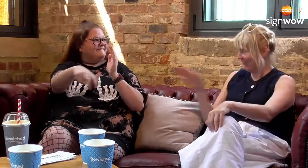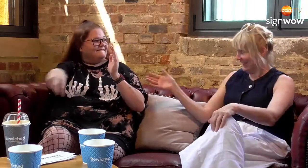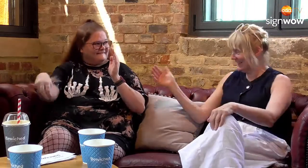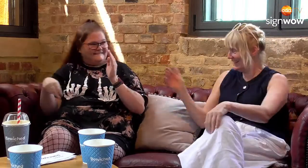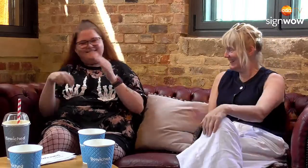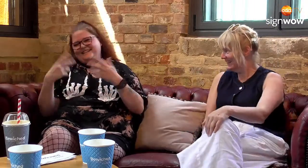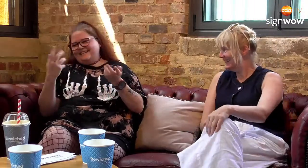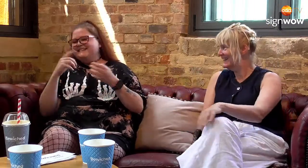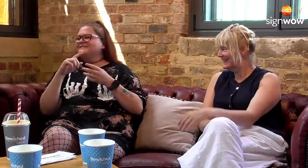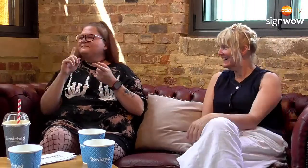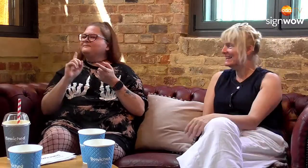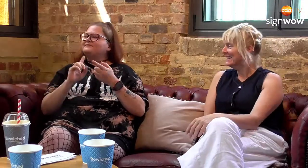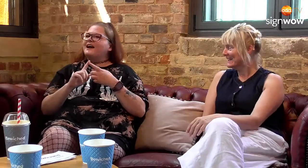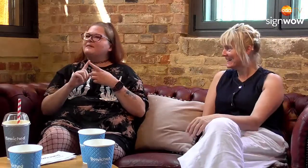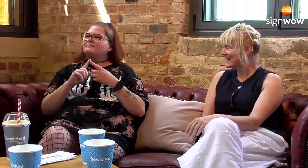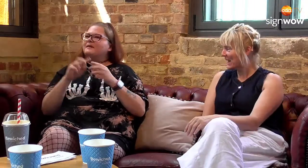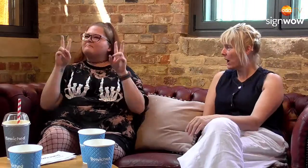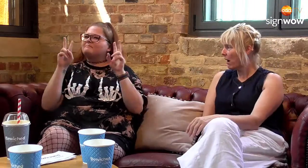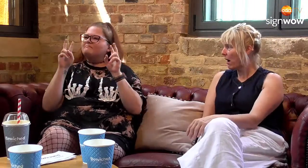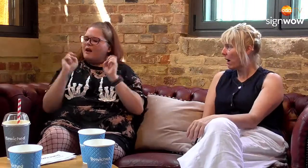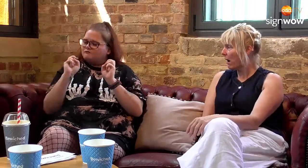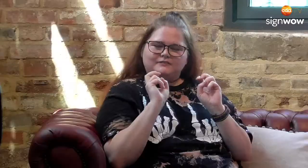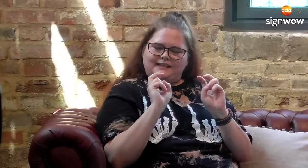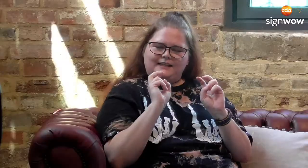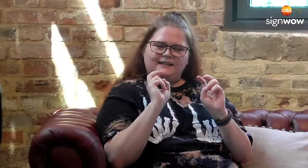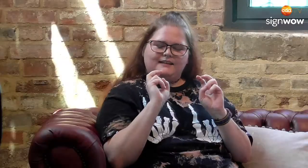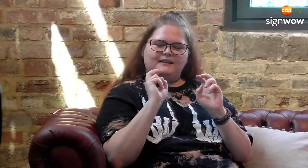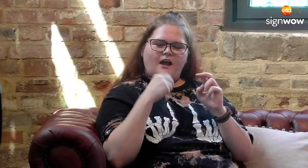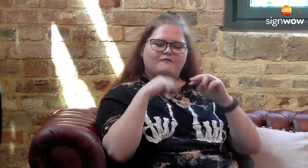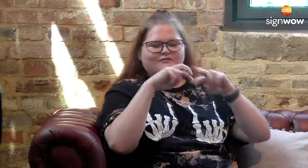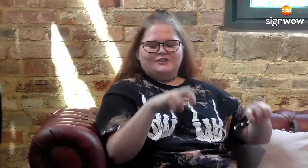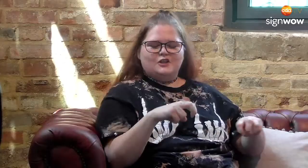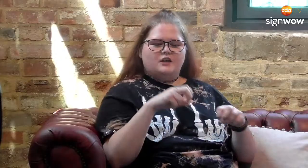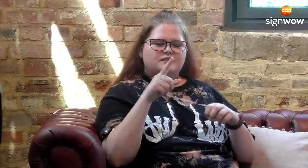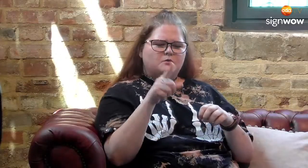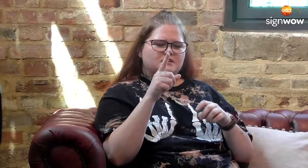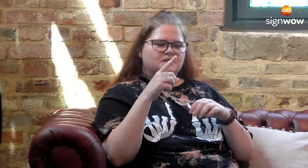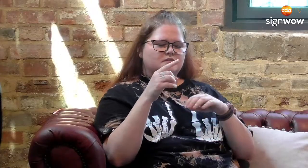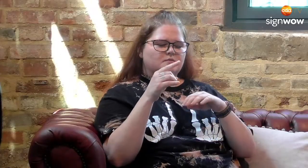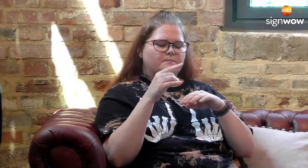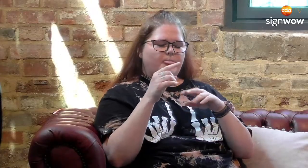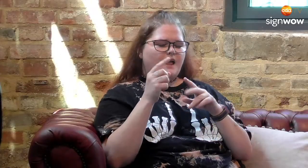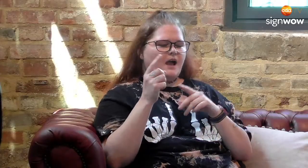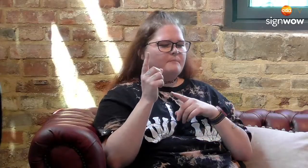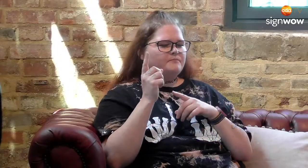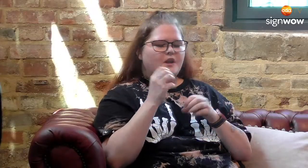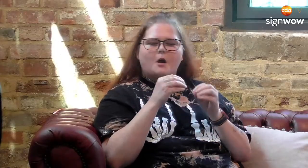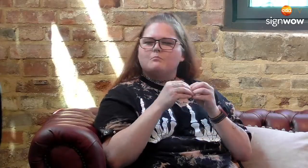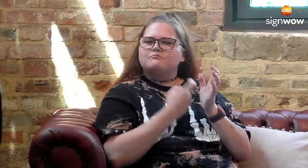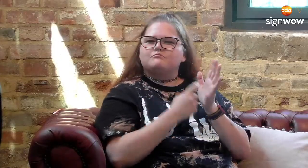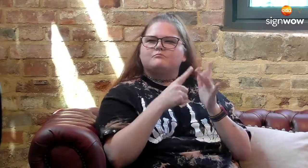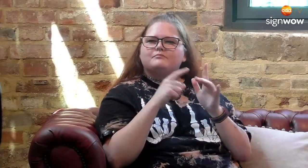Oh wow, that's so interesting. Yeah, and you go round the edges. And when I sort of researched it,